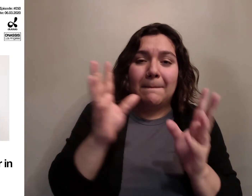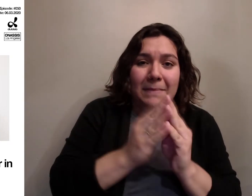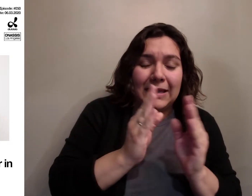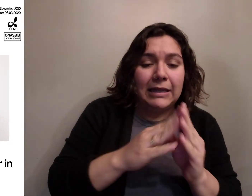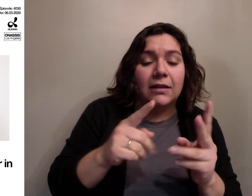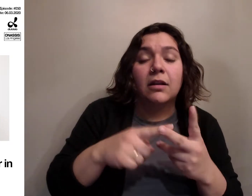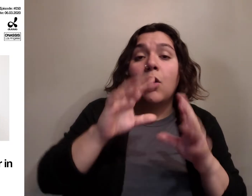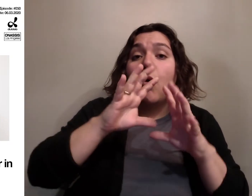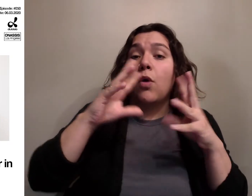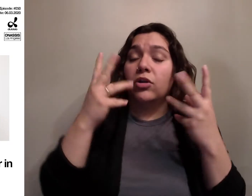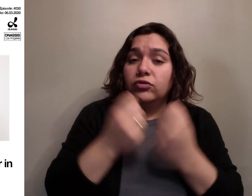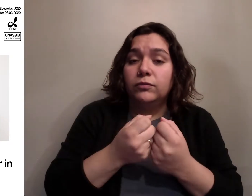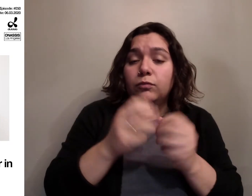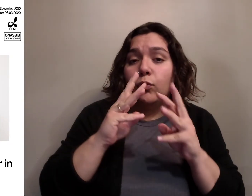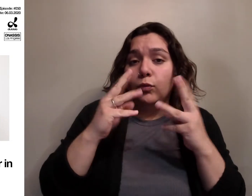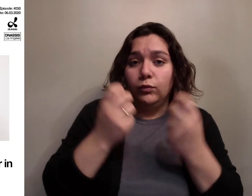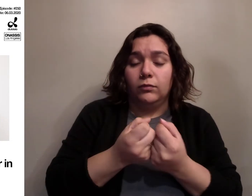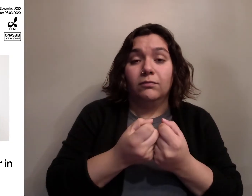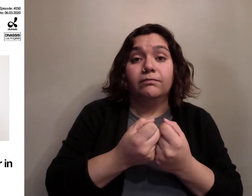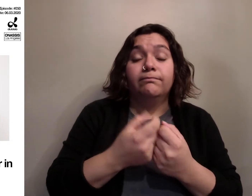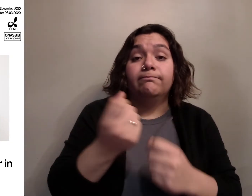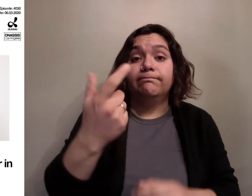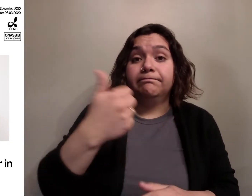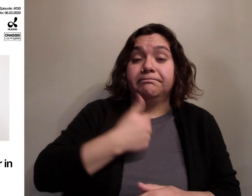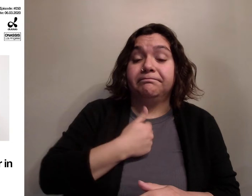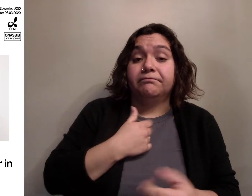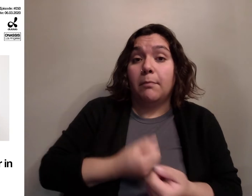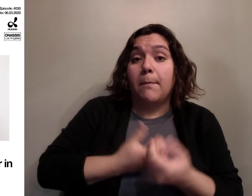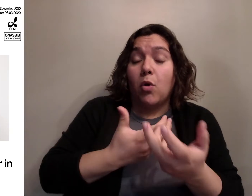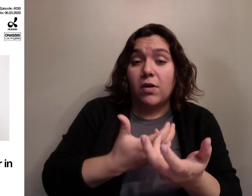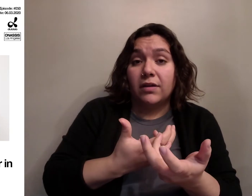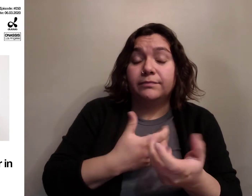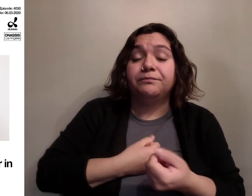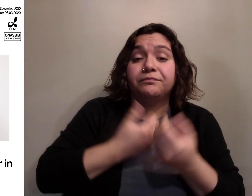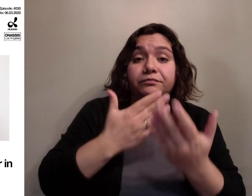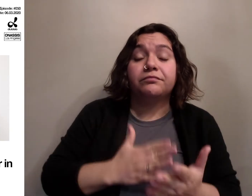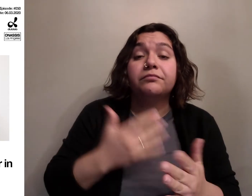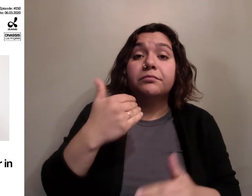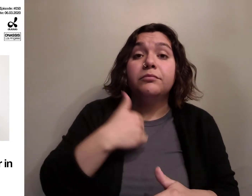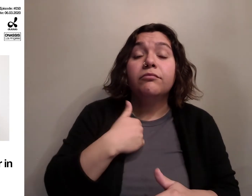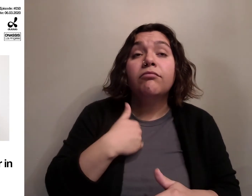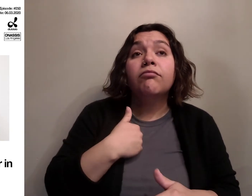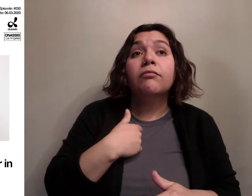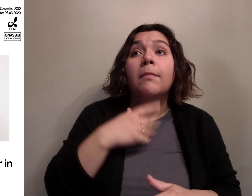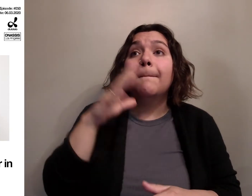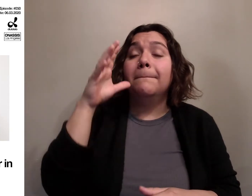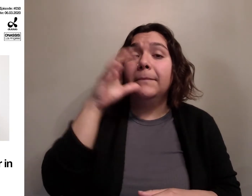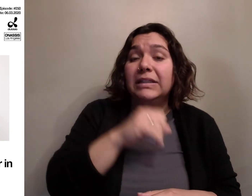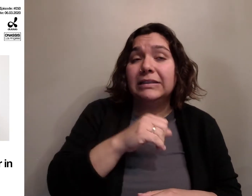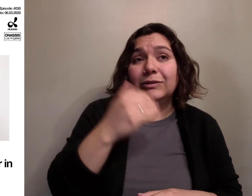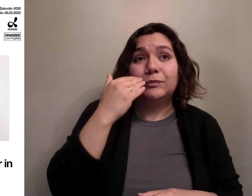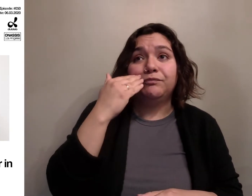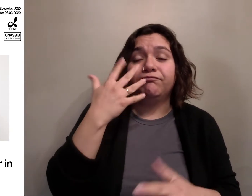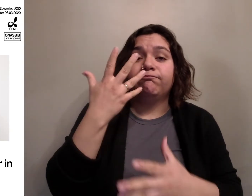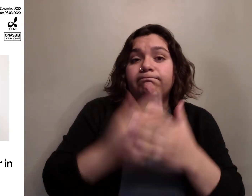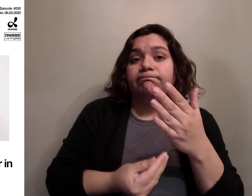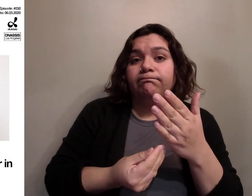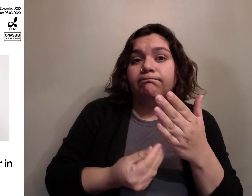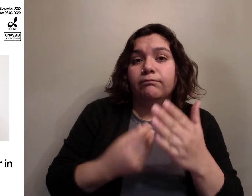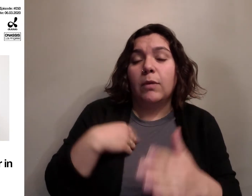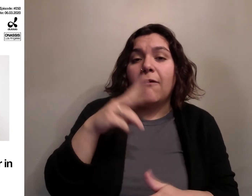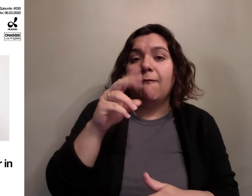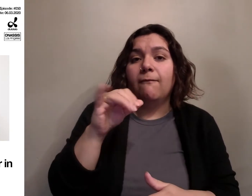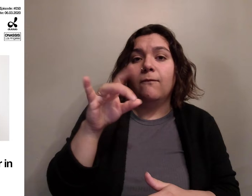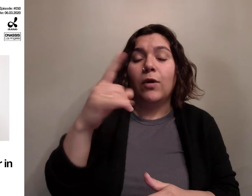doing a studio, and then we started doing like meetings and workshops, and seeing that I am a poet and recognizing that there